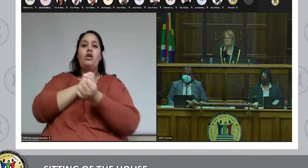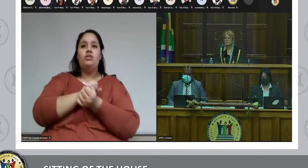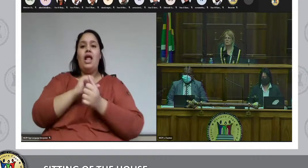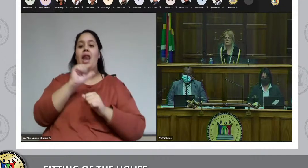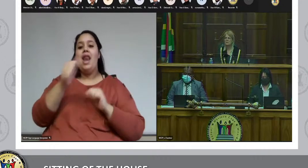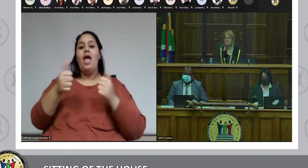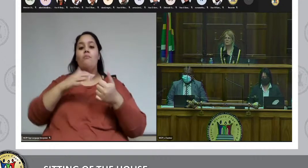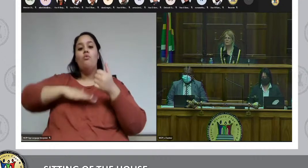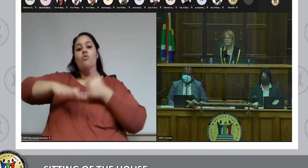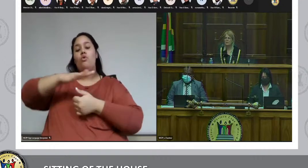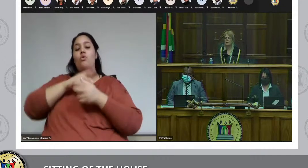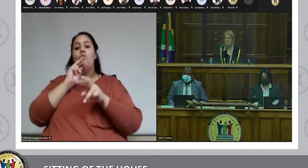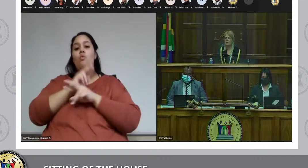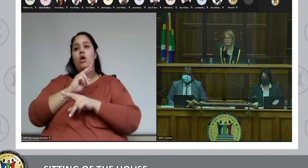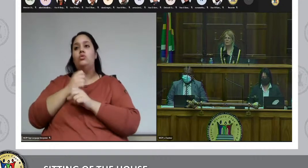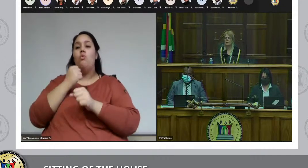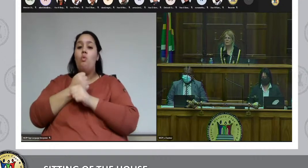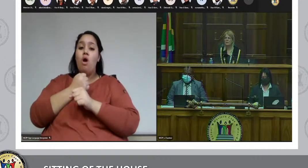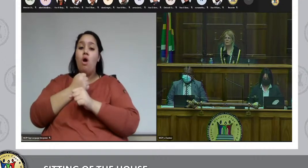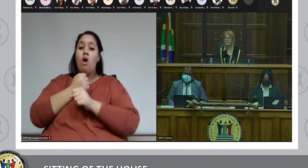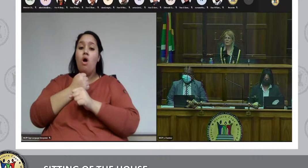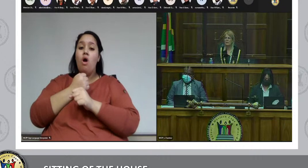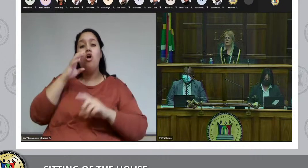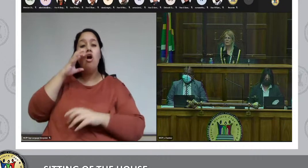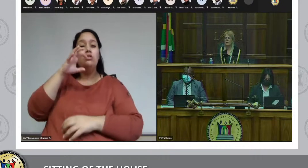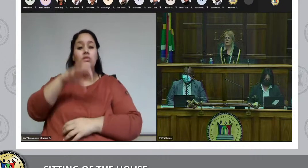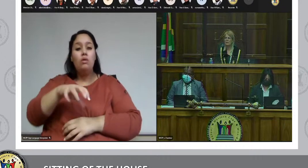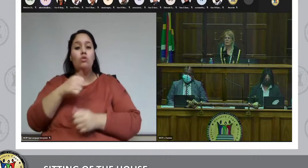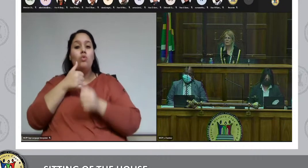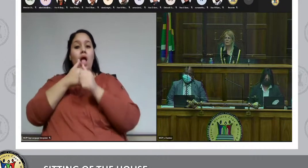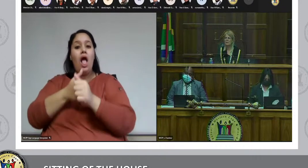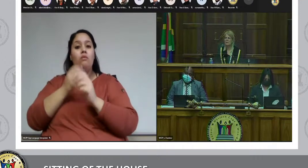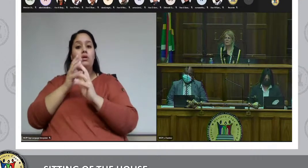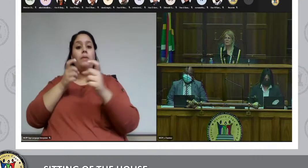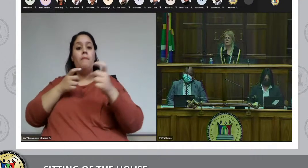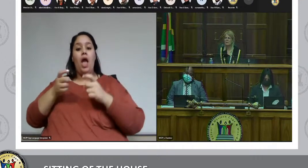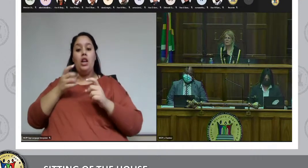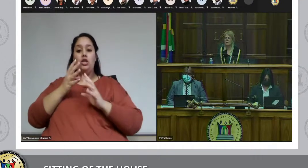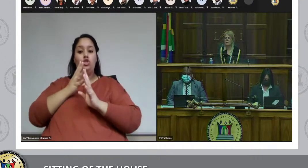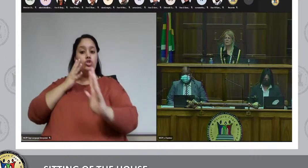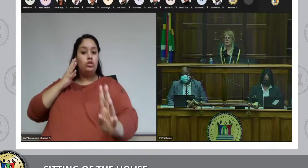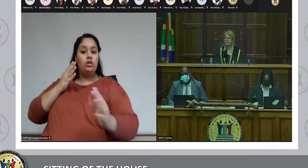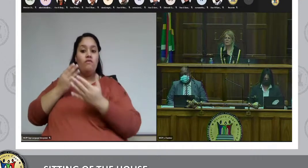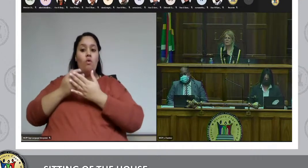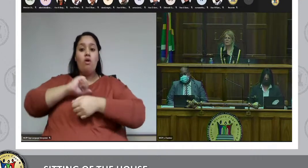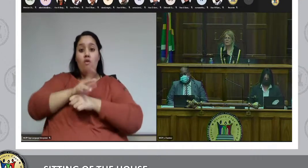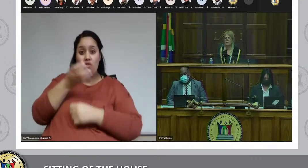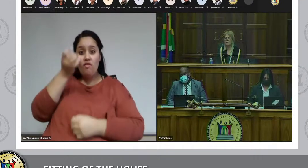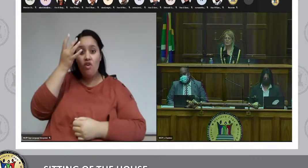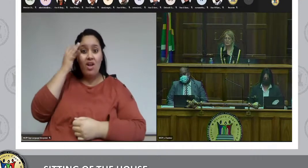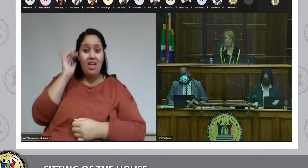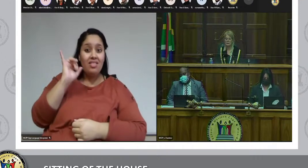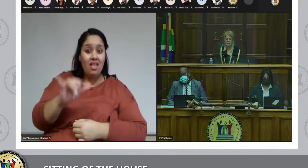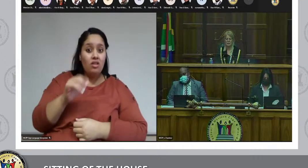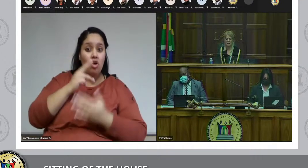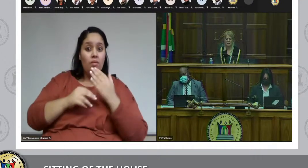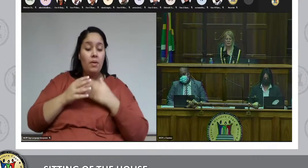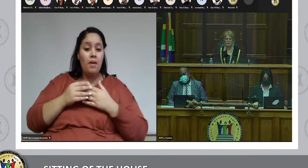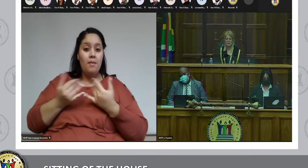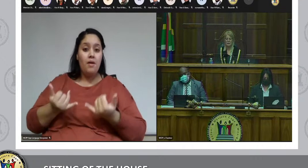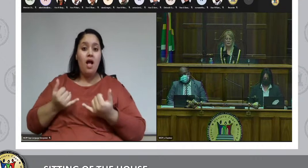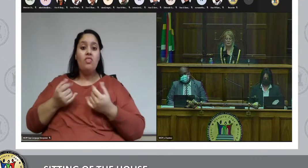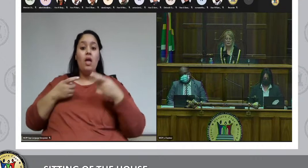all those hotspots to assist in queues, in managing queues for COVID. Did you forget that, Honorable Member? They were managing